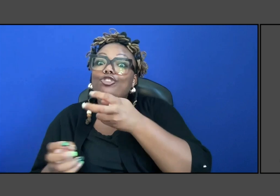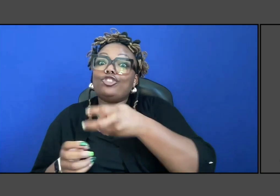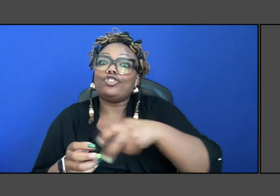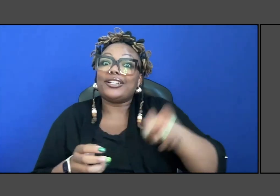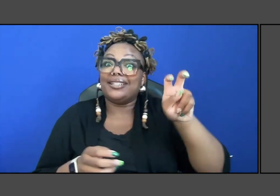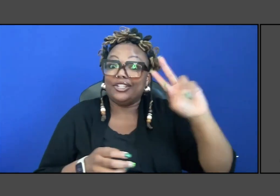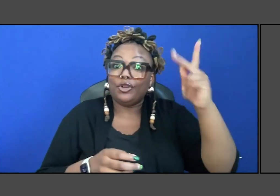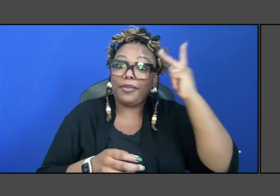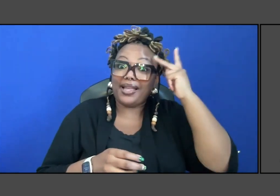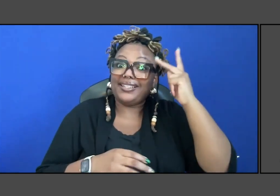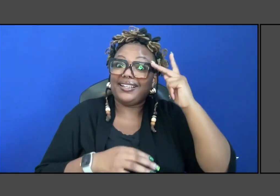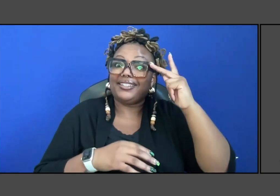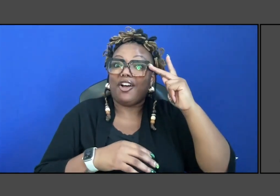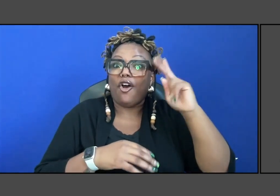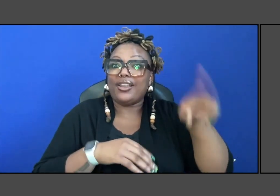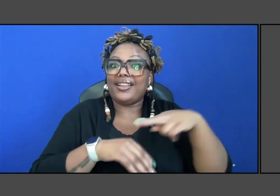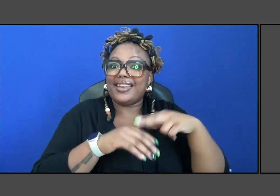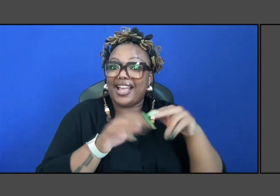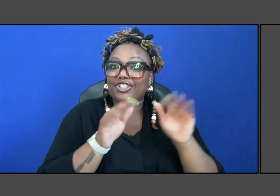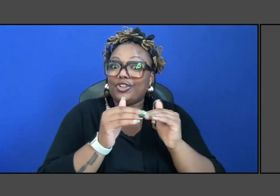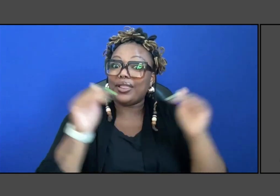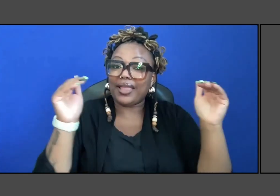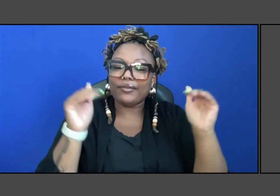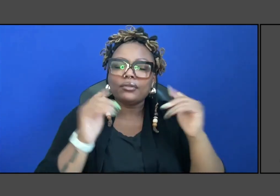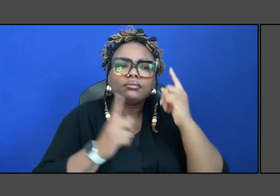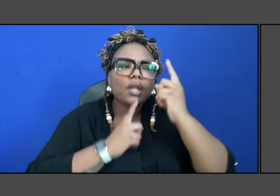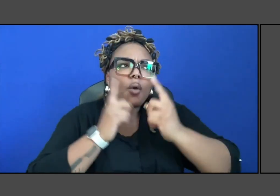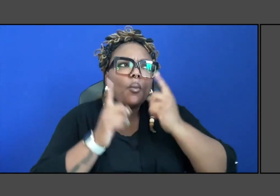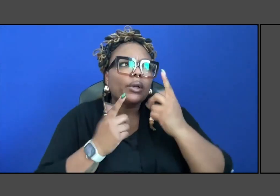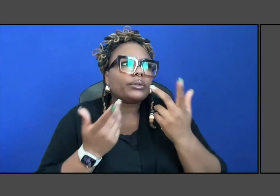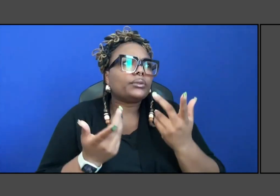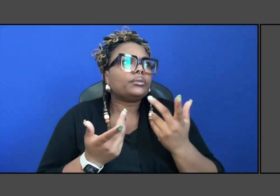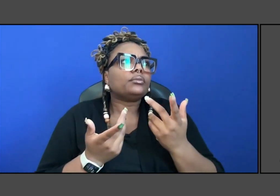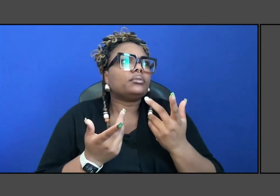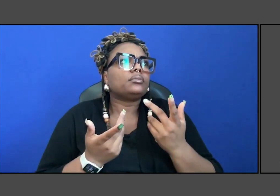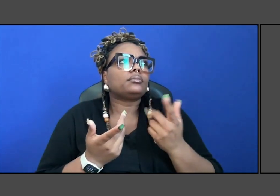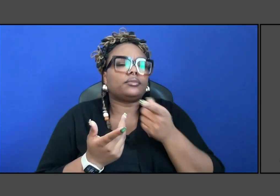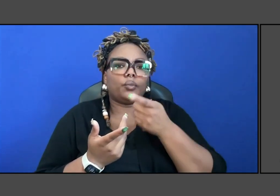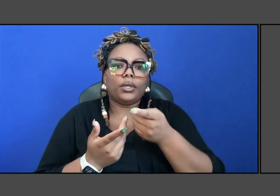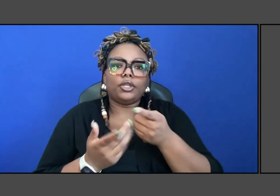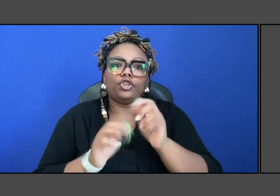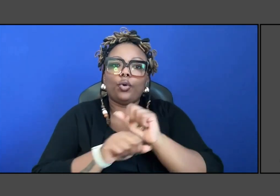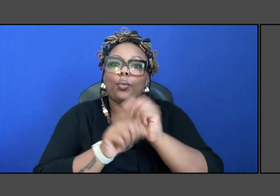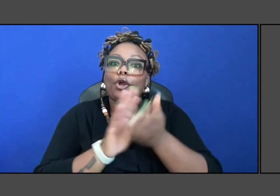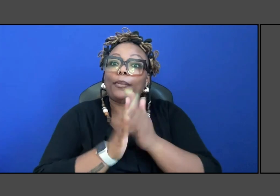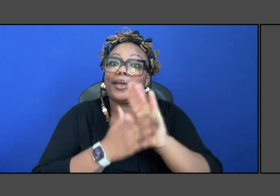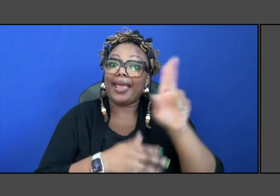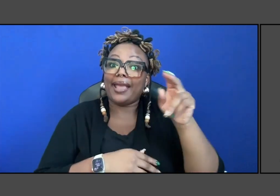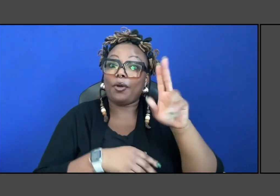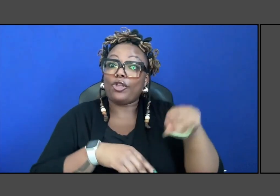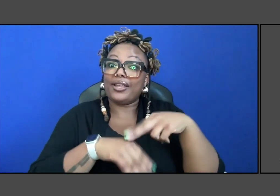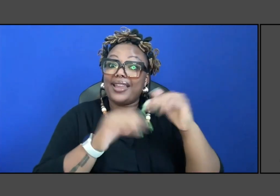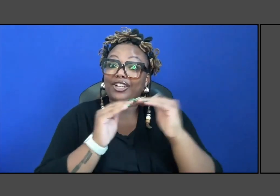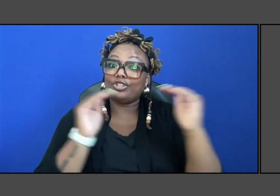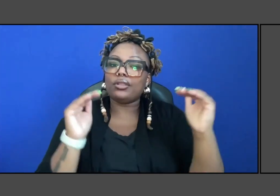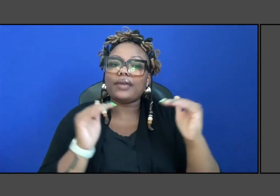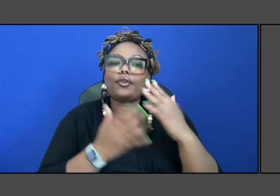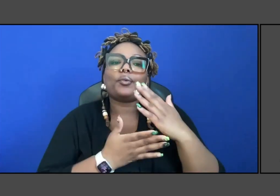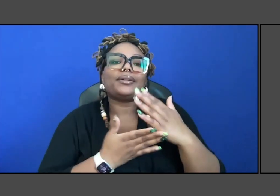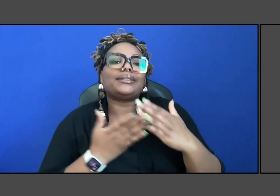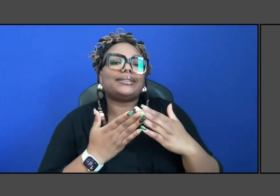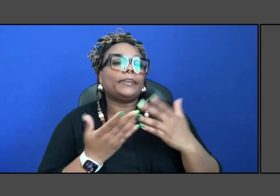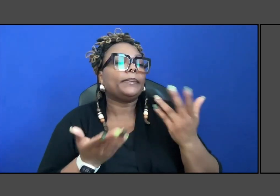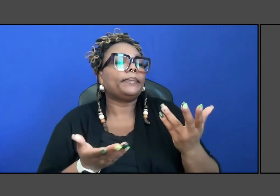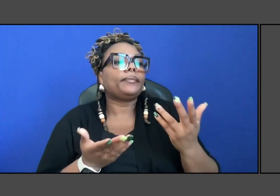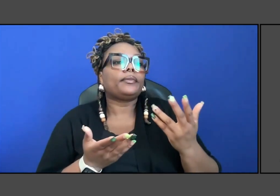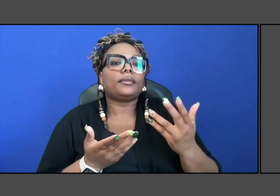scale. And I wonder what it is, when your work became national, what are some of the, maybe, one